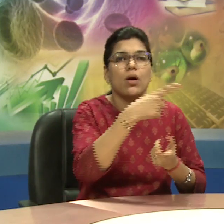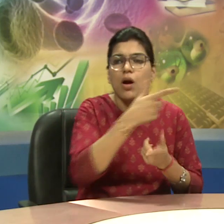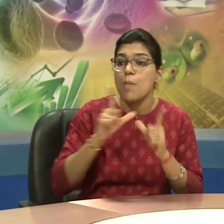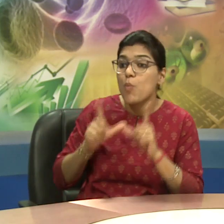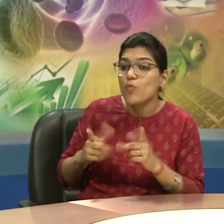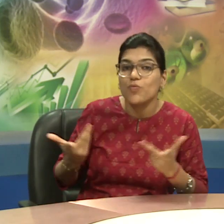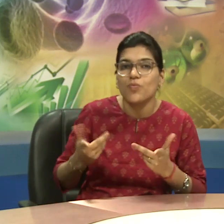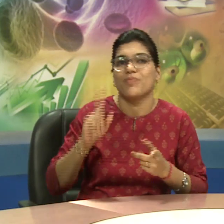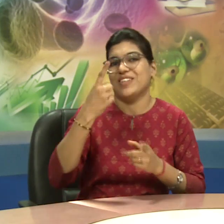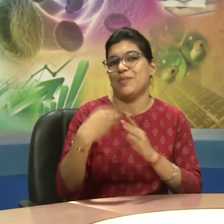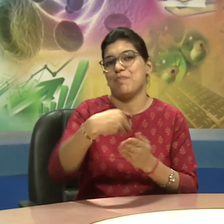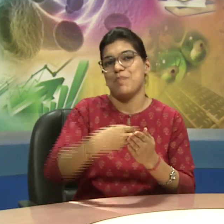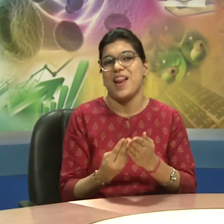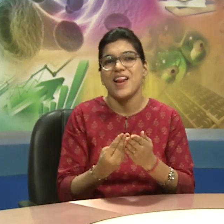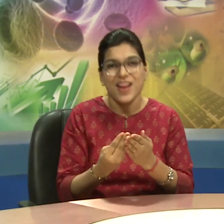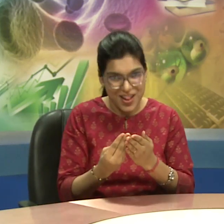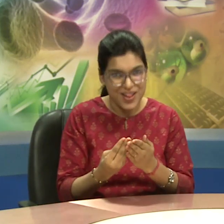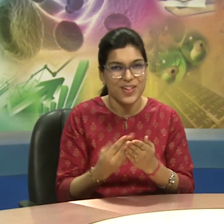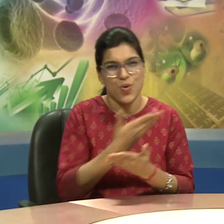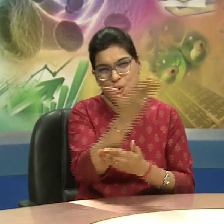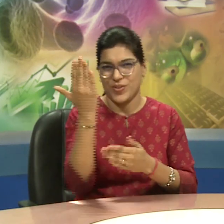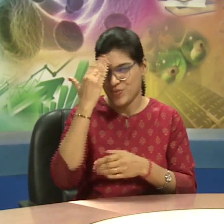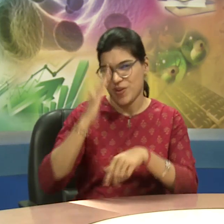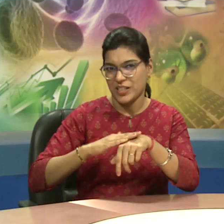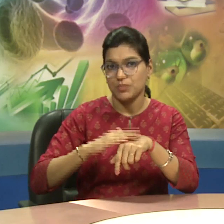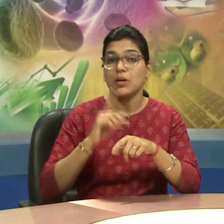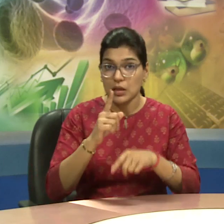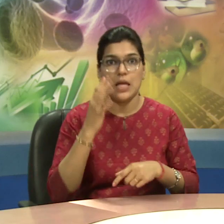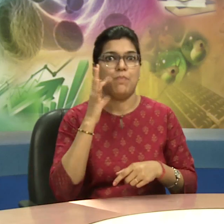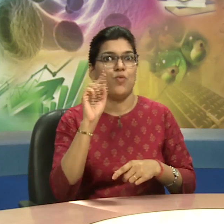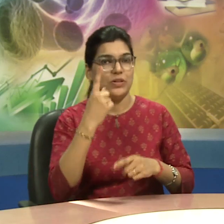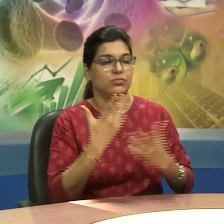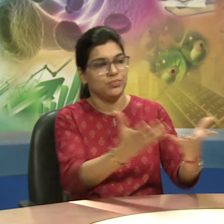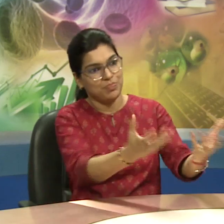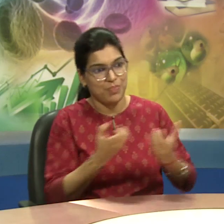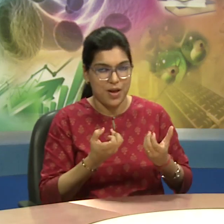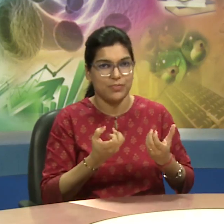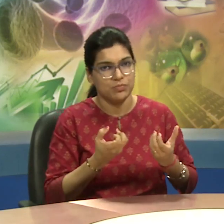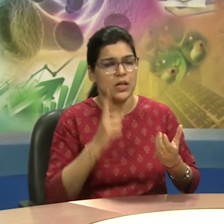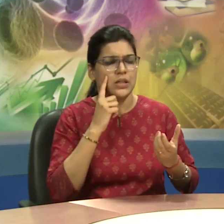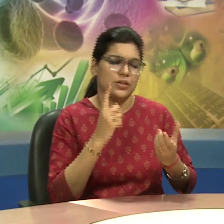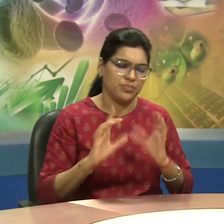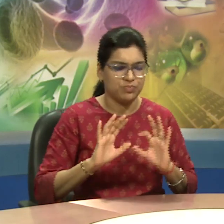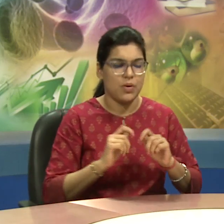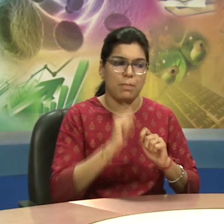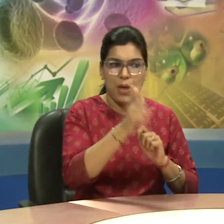of purchase and documents relating to purchase of durable